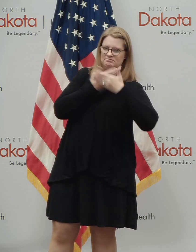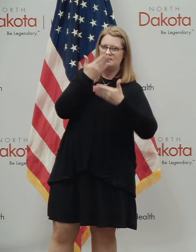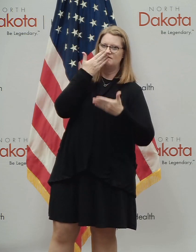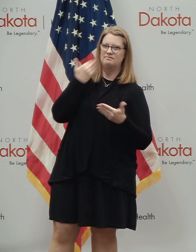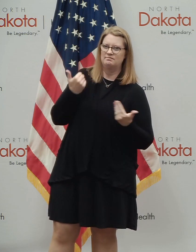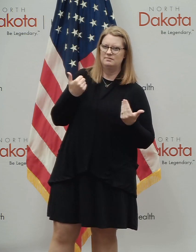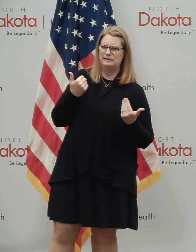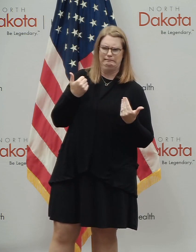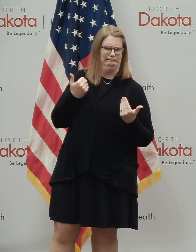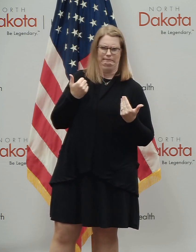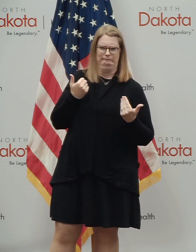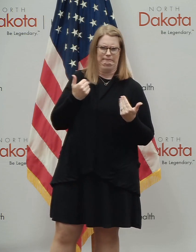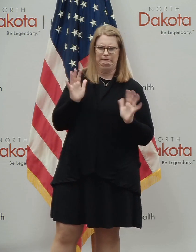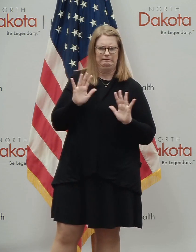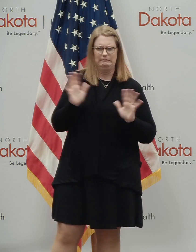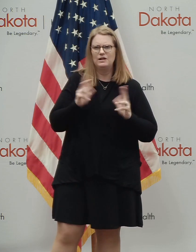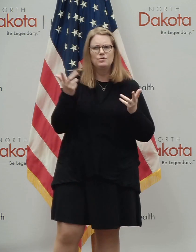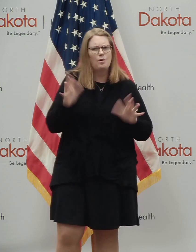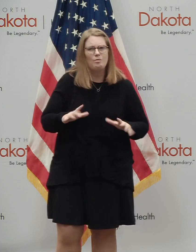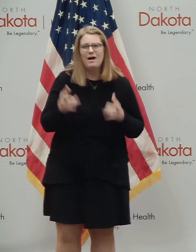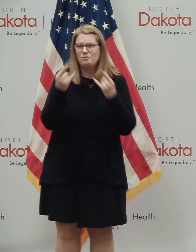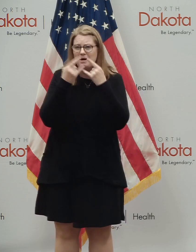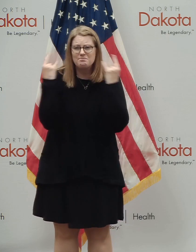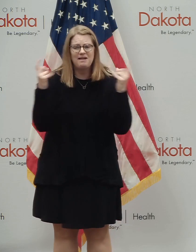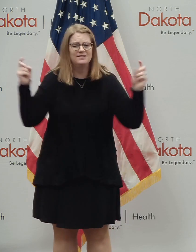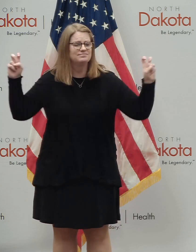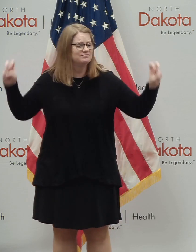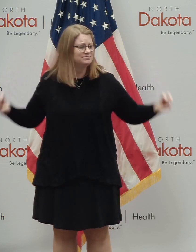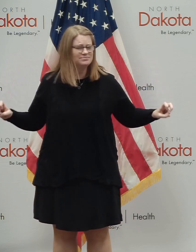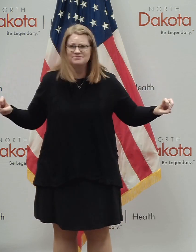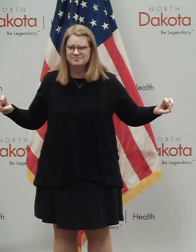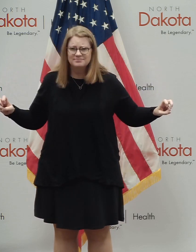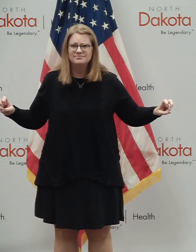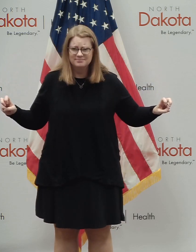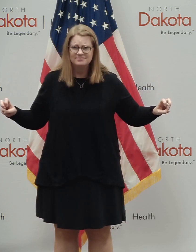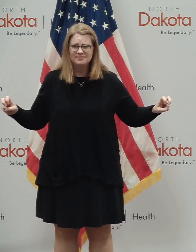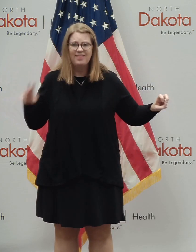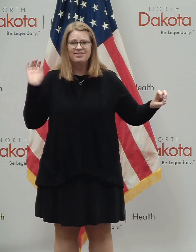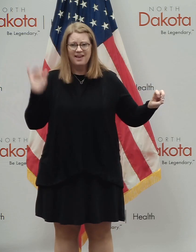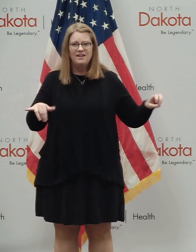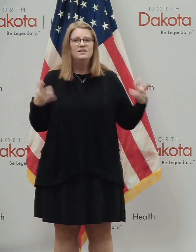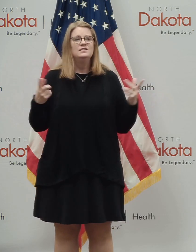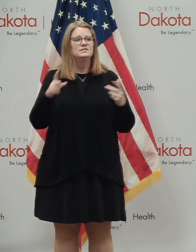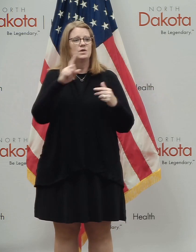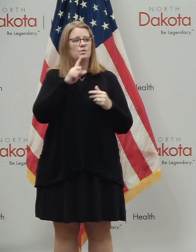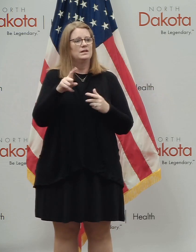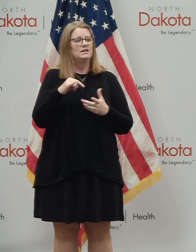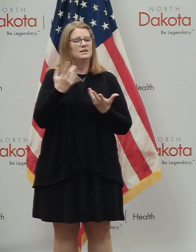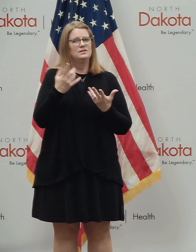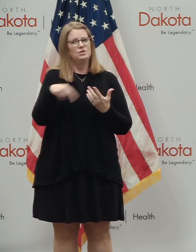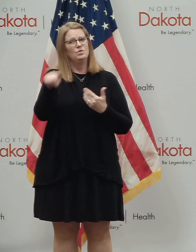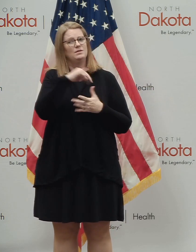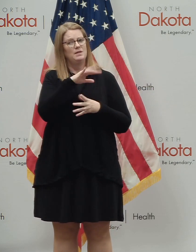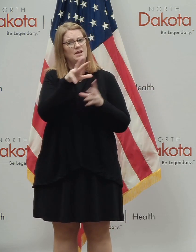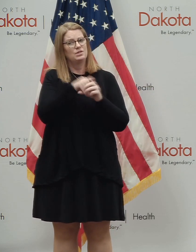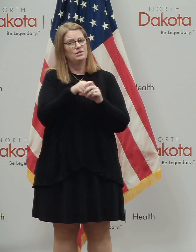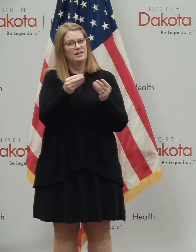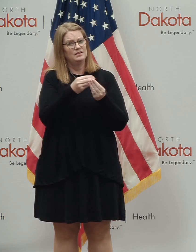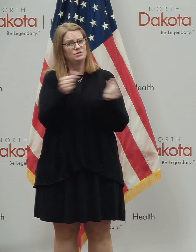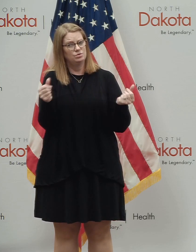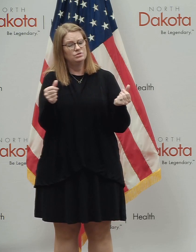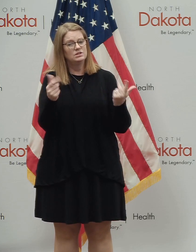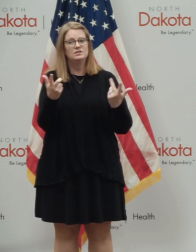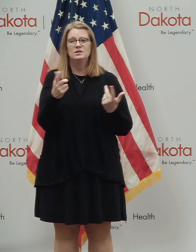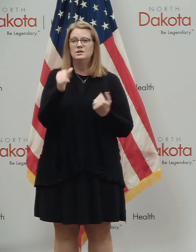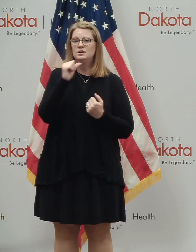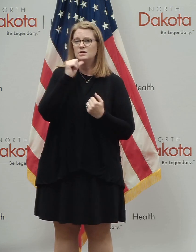may not want to miss, but if you can go and stay apart from other people and wear a mask, then you can be part of the solution because you're not going to